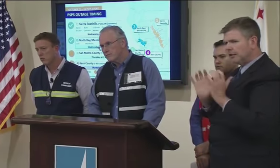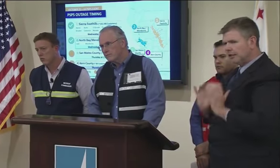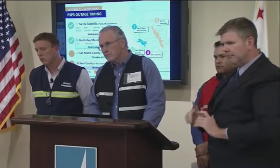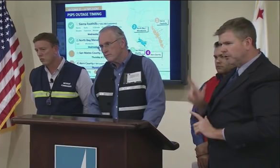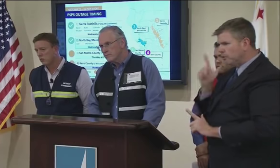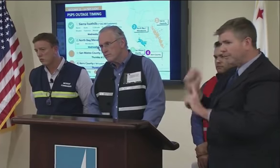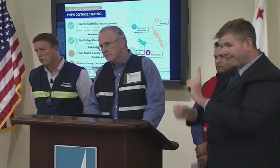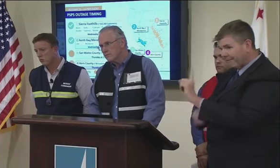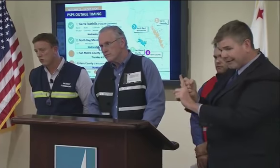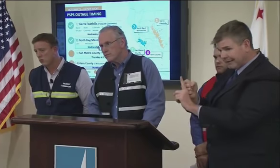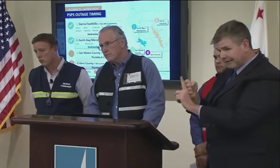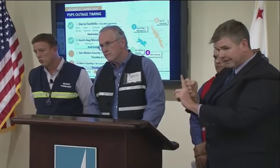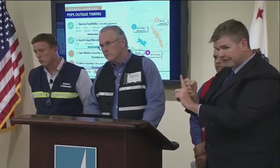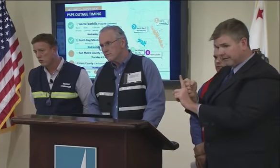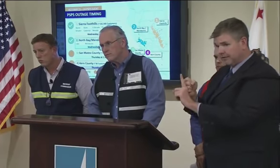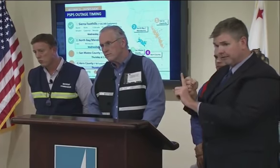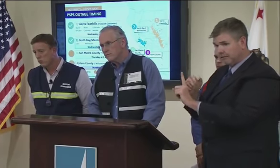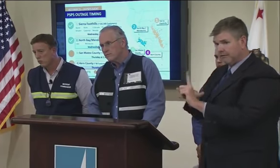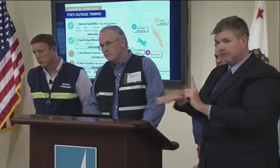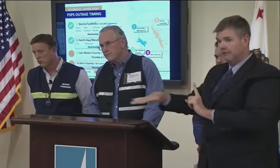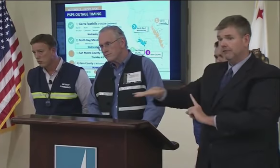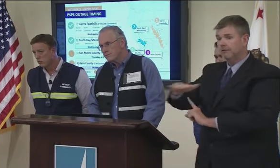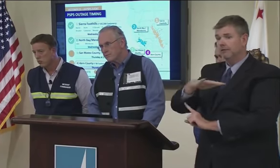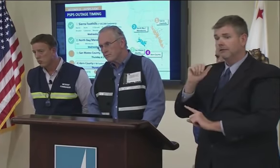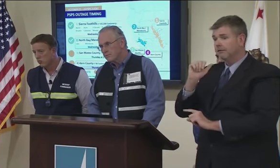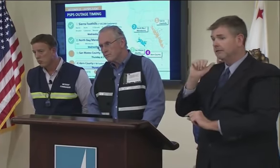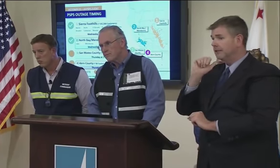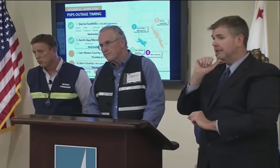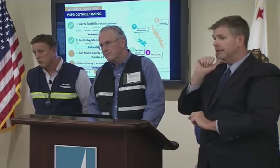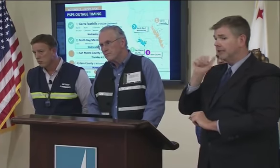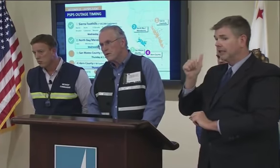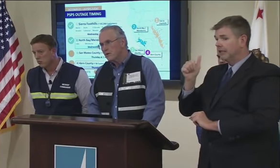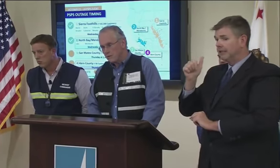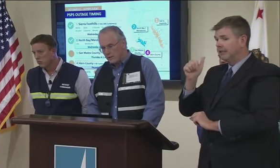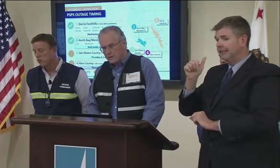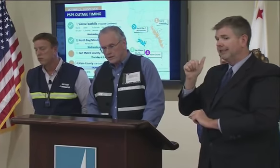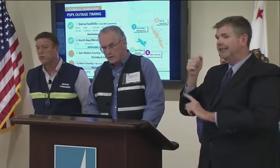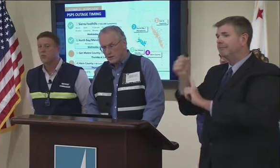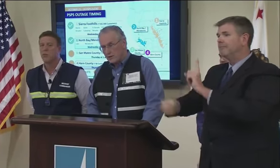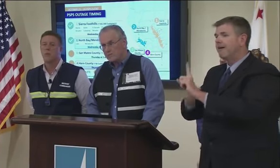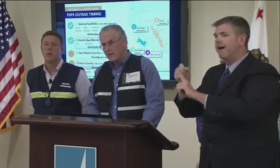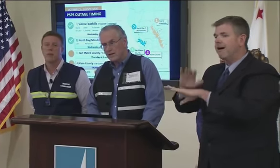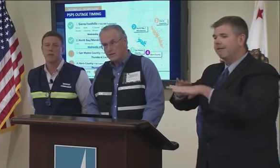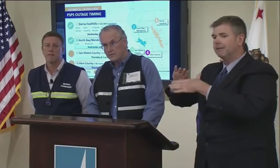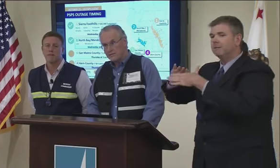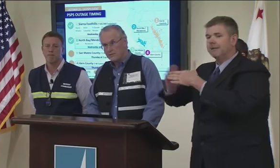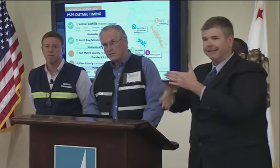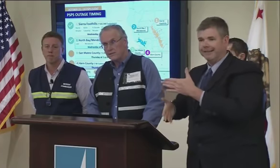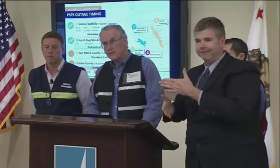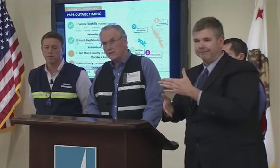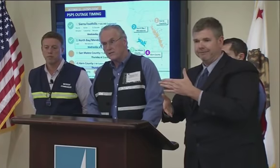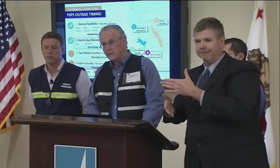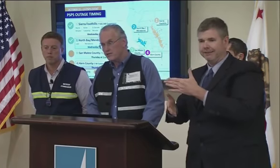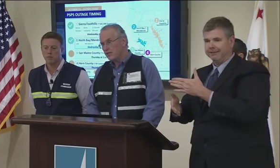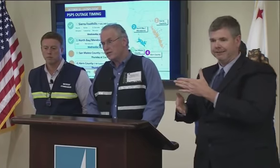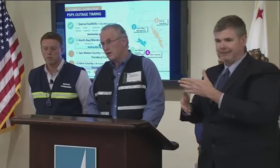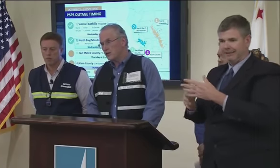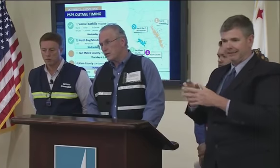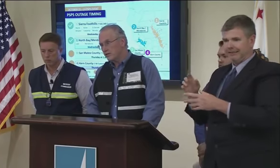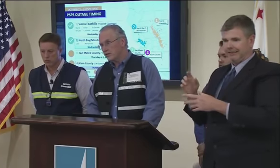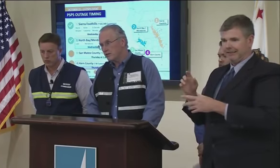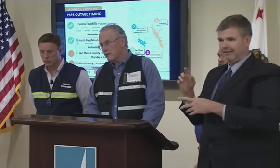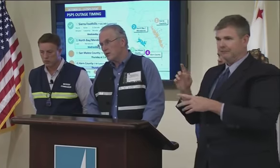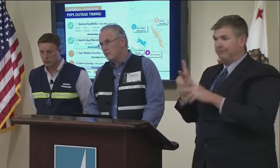shutoffs today are not going to be affected over the weekend, so there's not going to be any overlap? Right, so our plan, given the projected